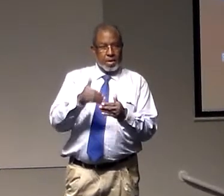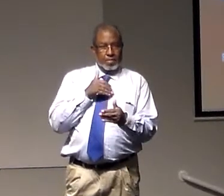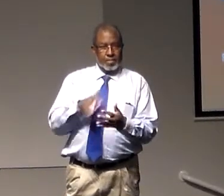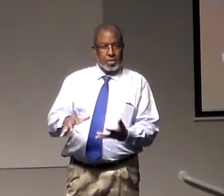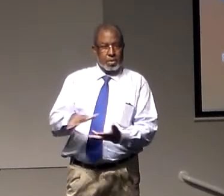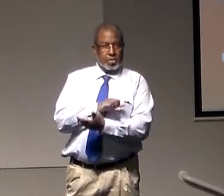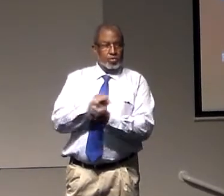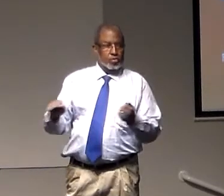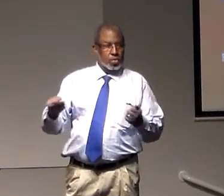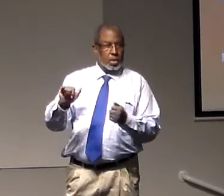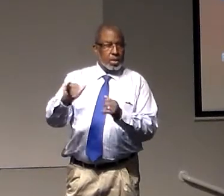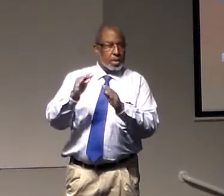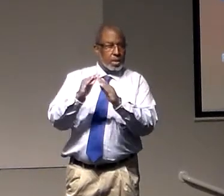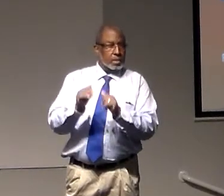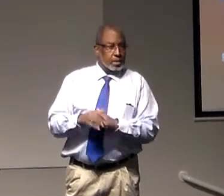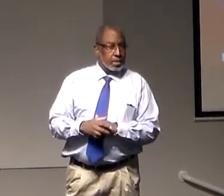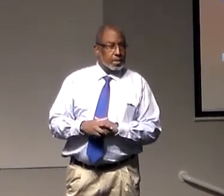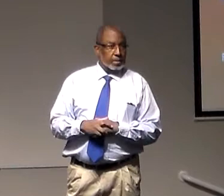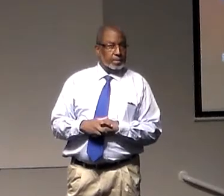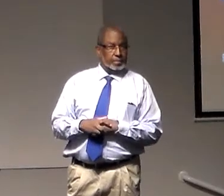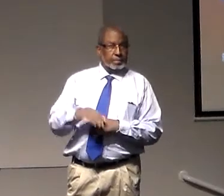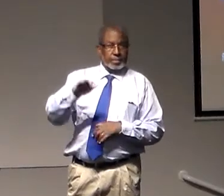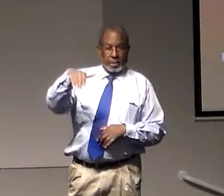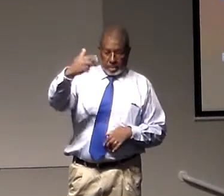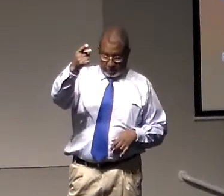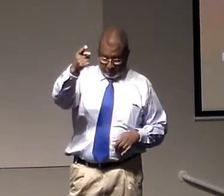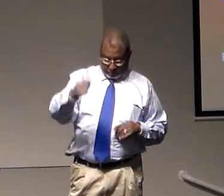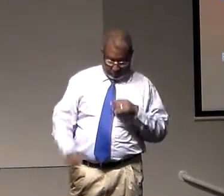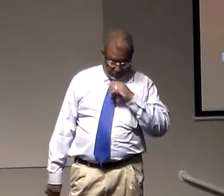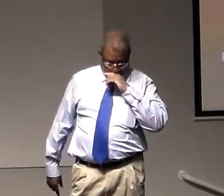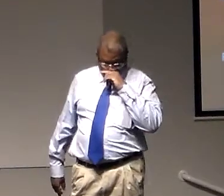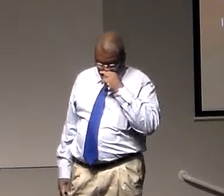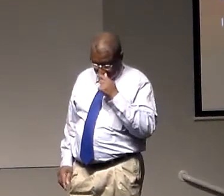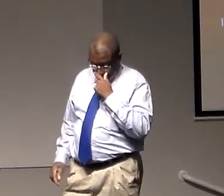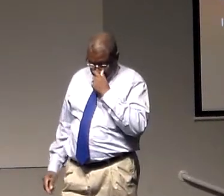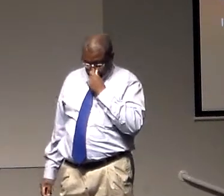and his family before destruction, that town.